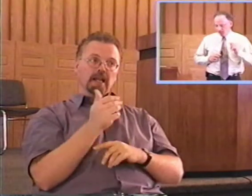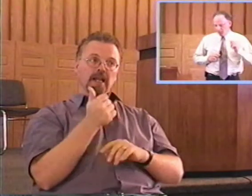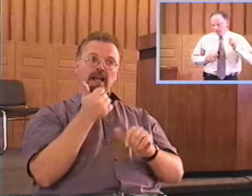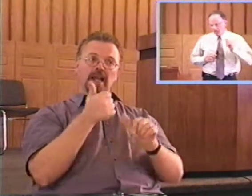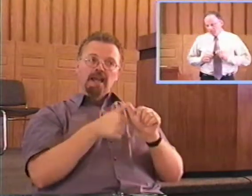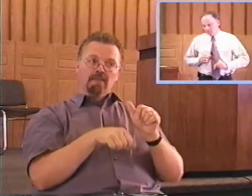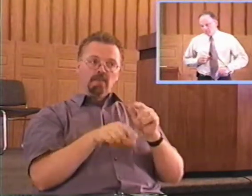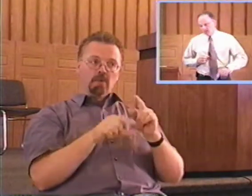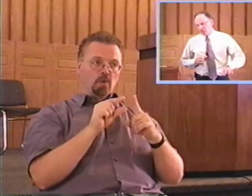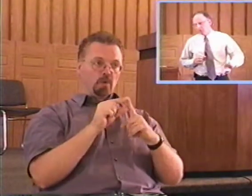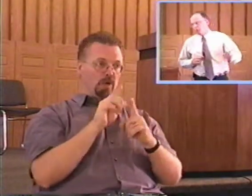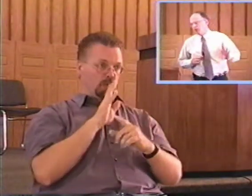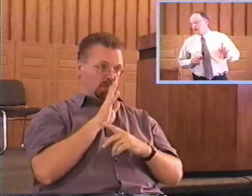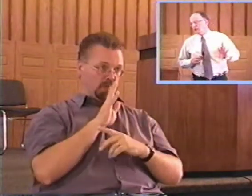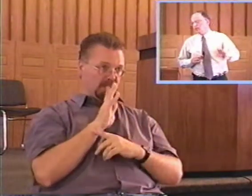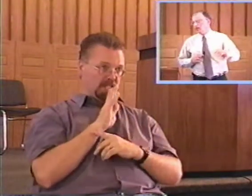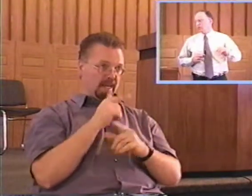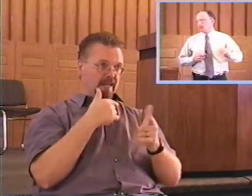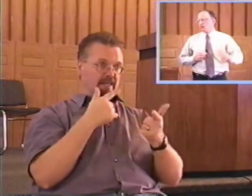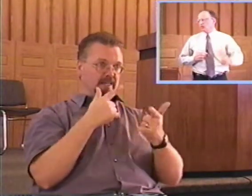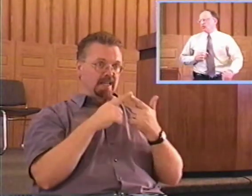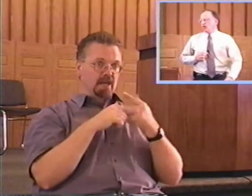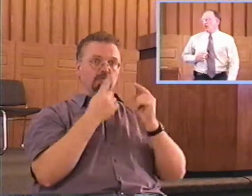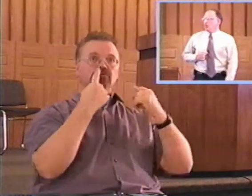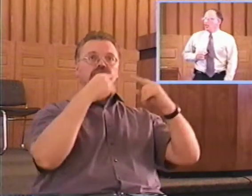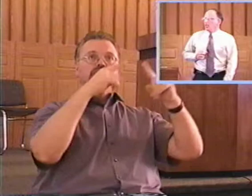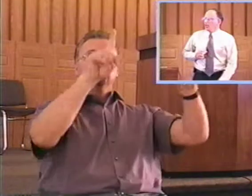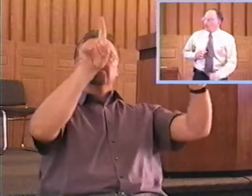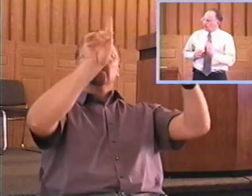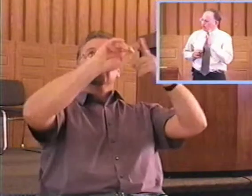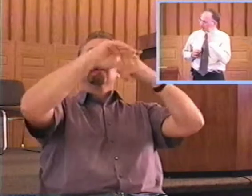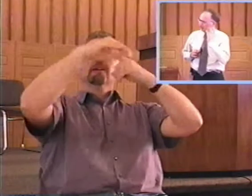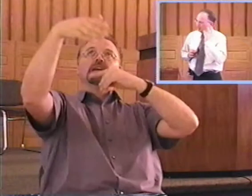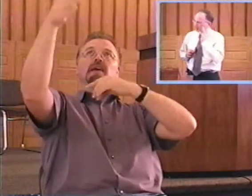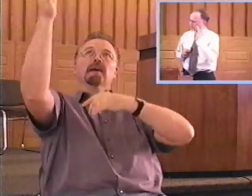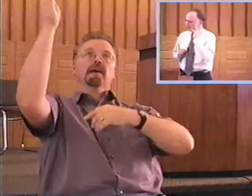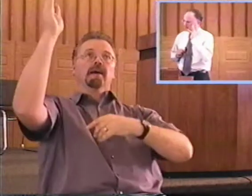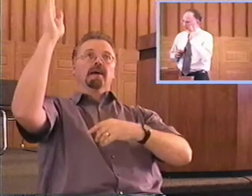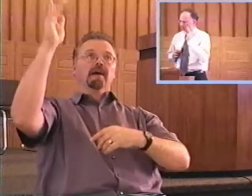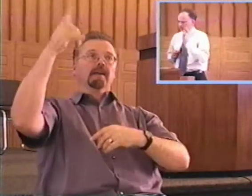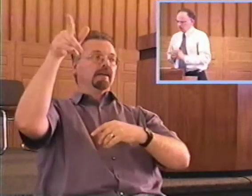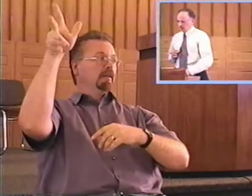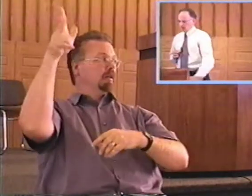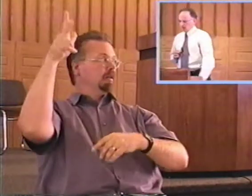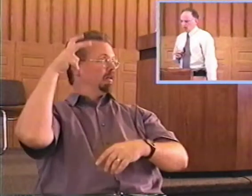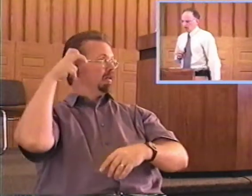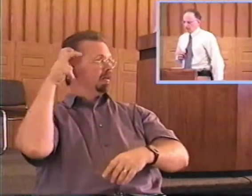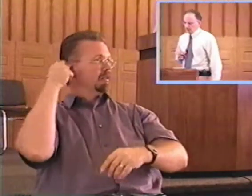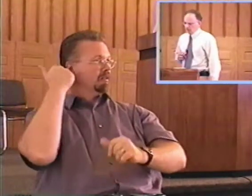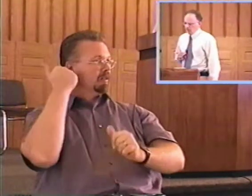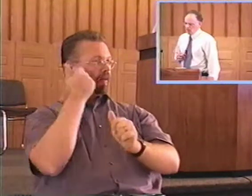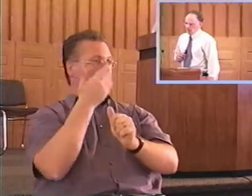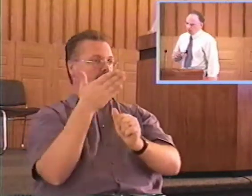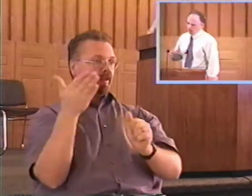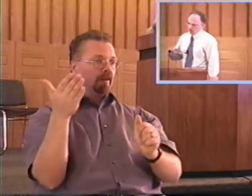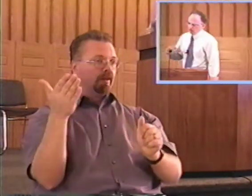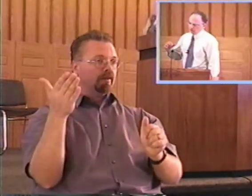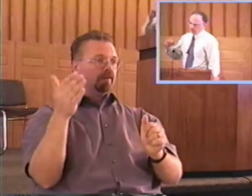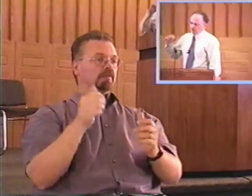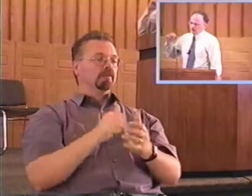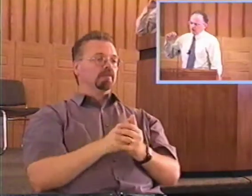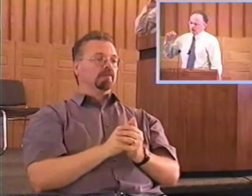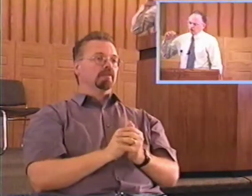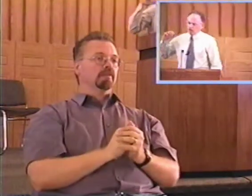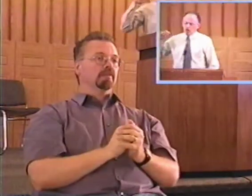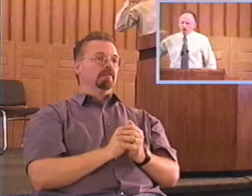we say is then broadcast to God. And God hears every single one of them. As well